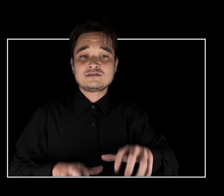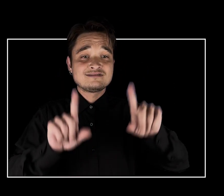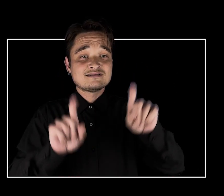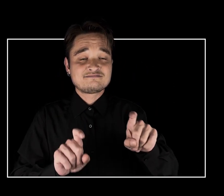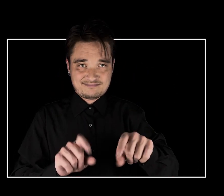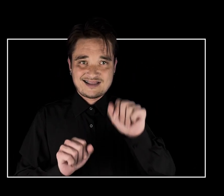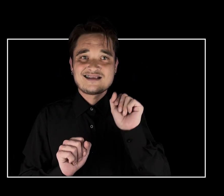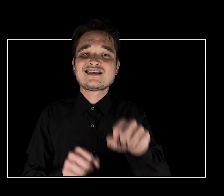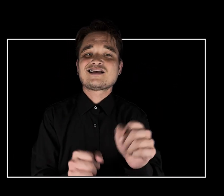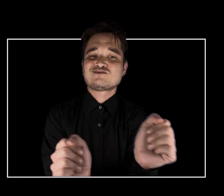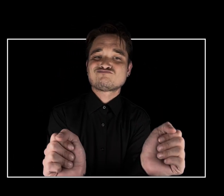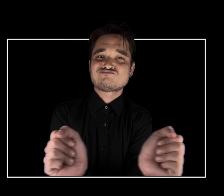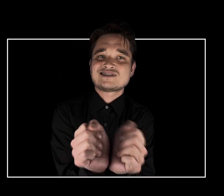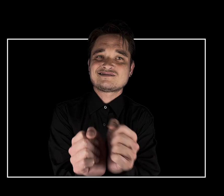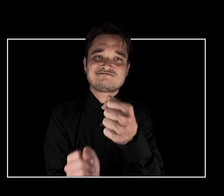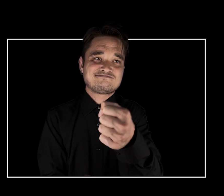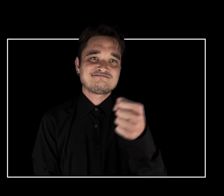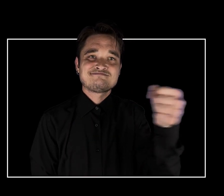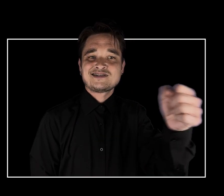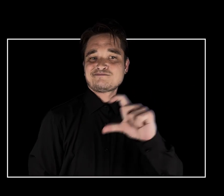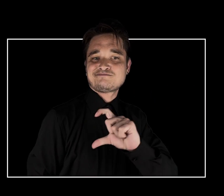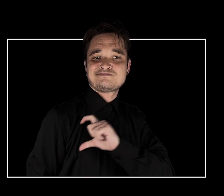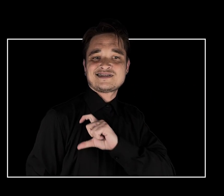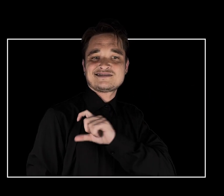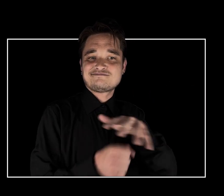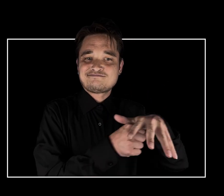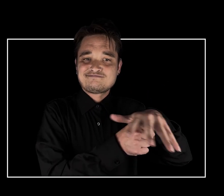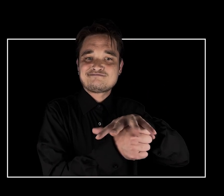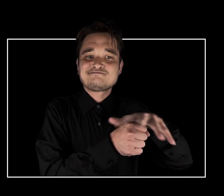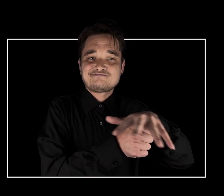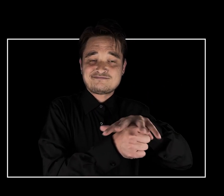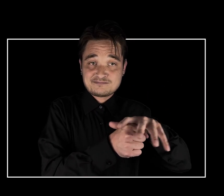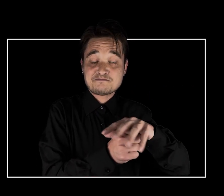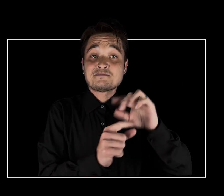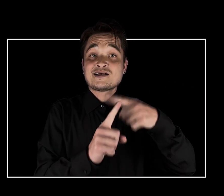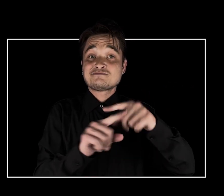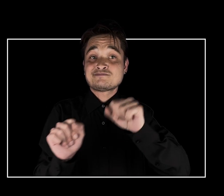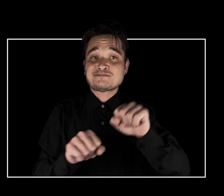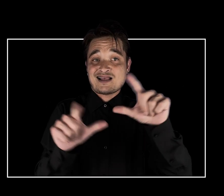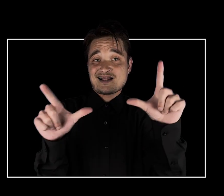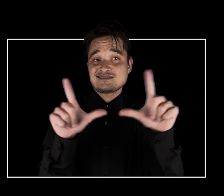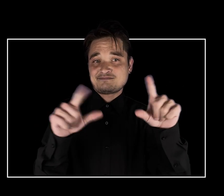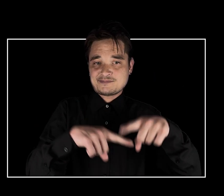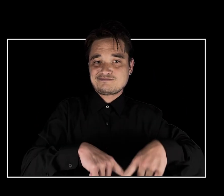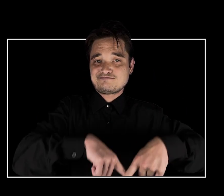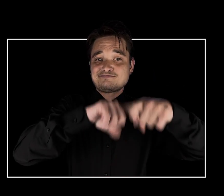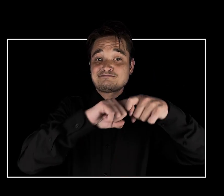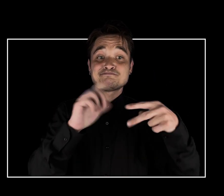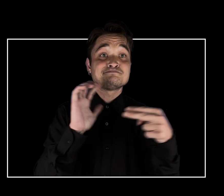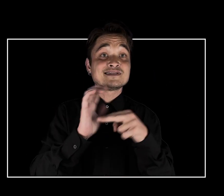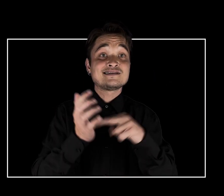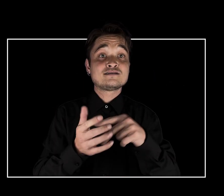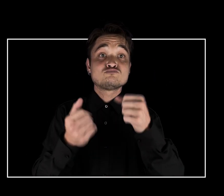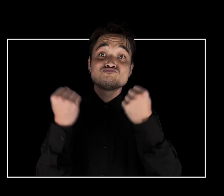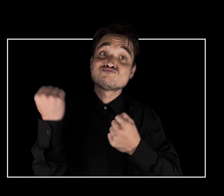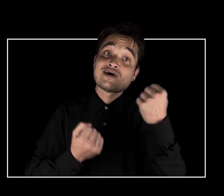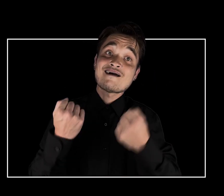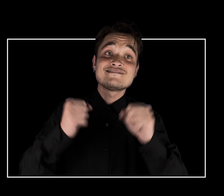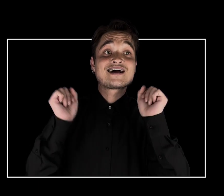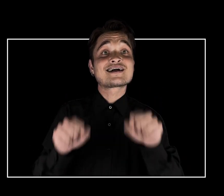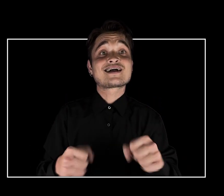taken to the police station, and your driver's license may be suspended, which means you will no longer be allowed to